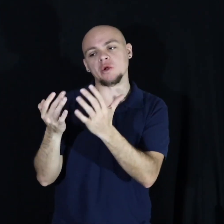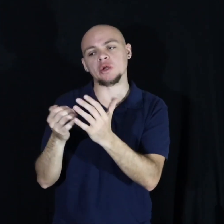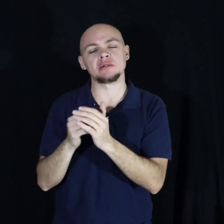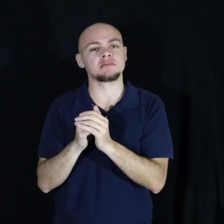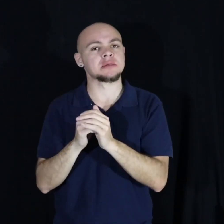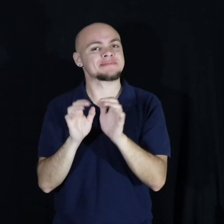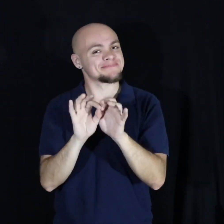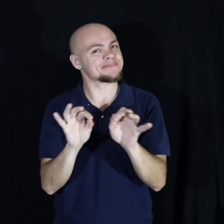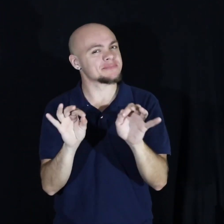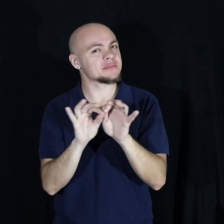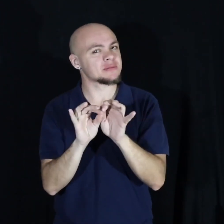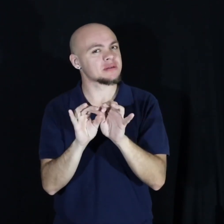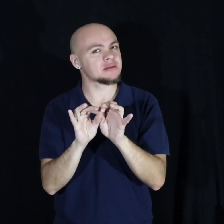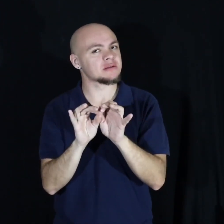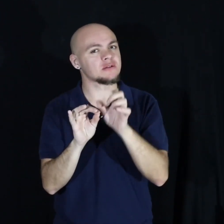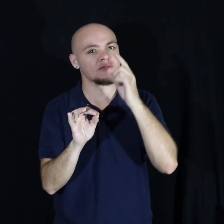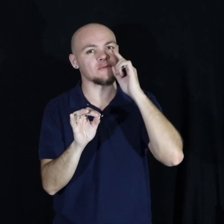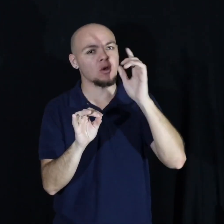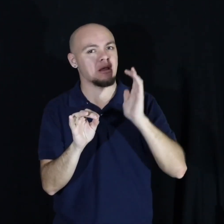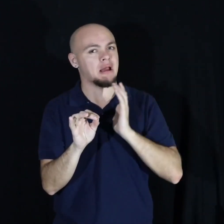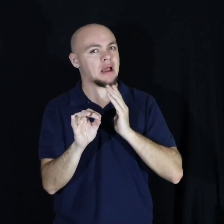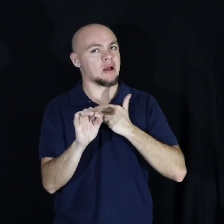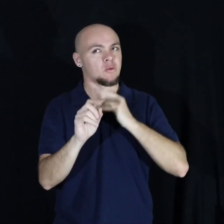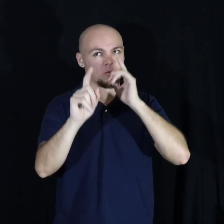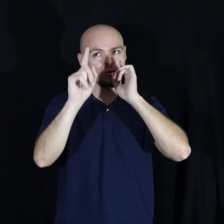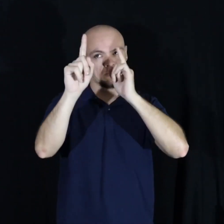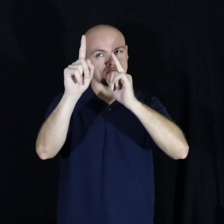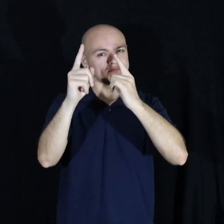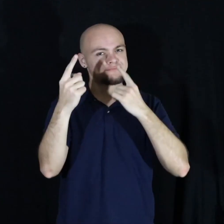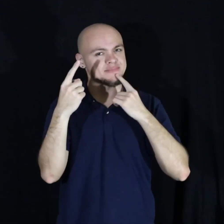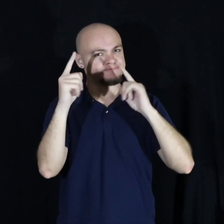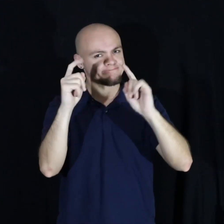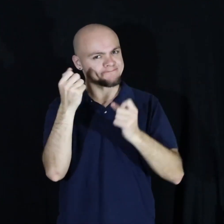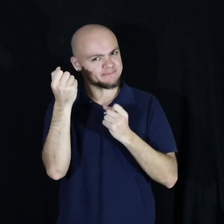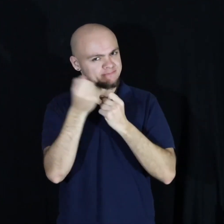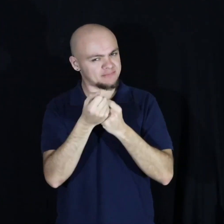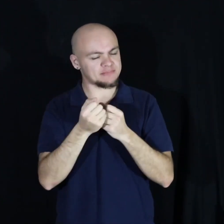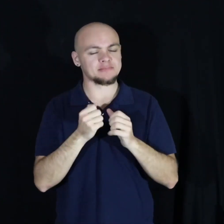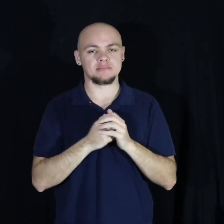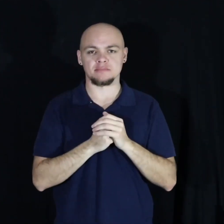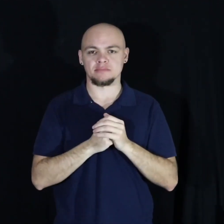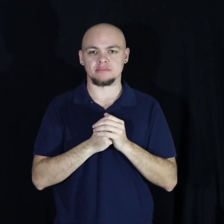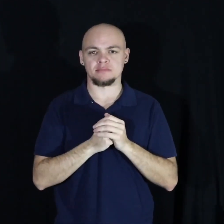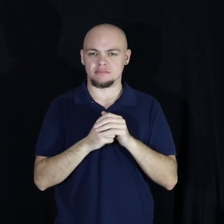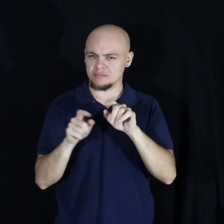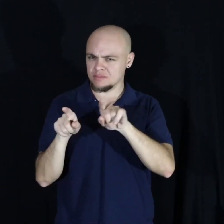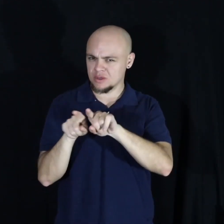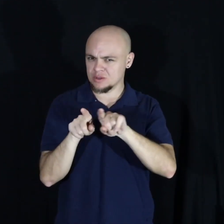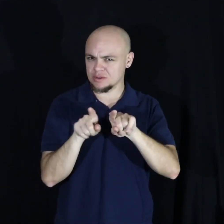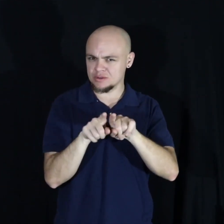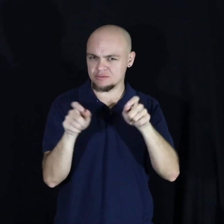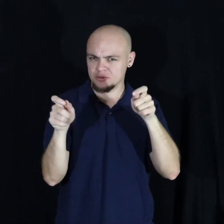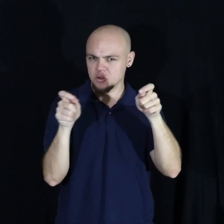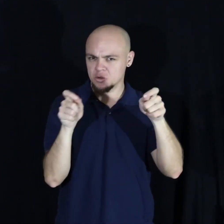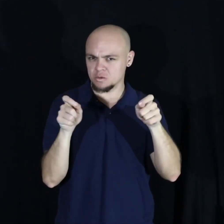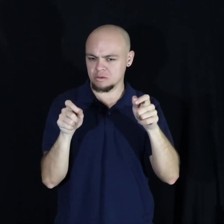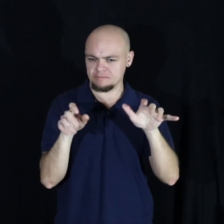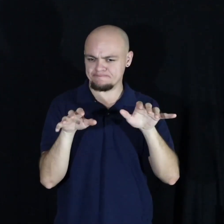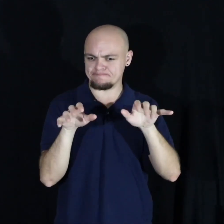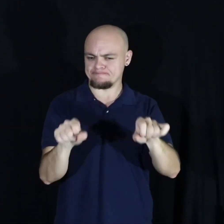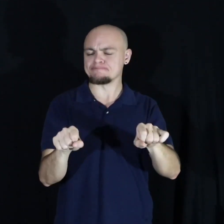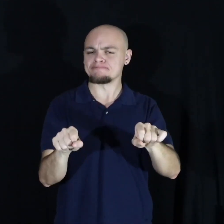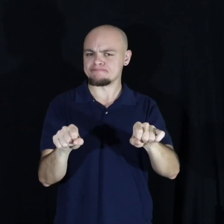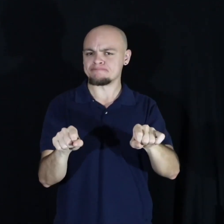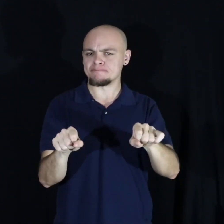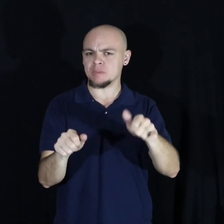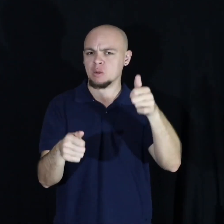help us achieve what we want to achieve in our lives. But we have to take control and manage which ones we